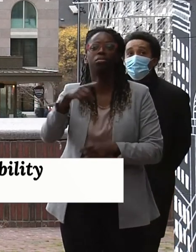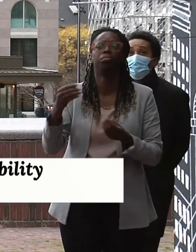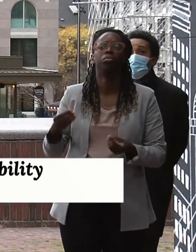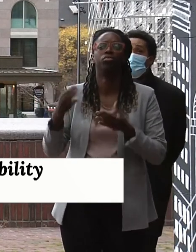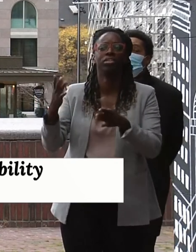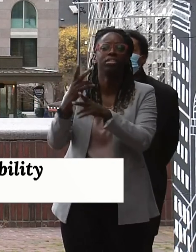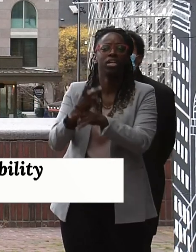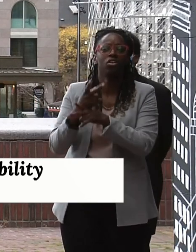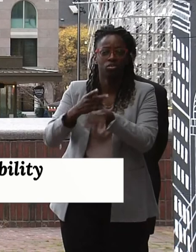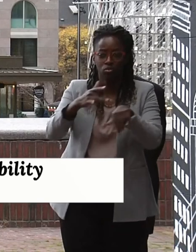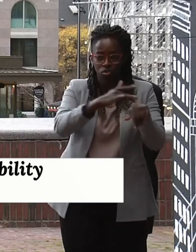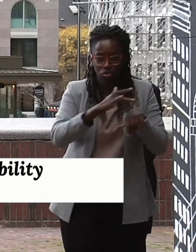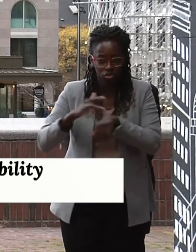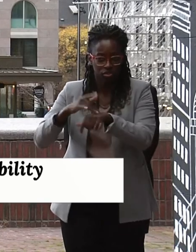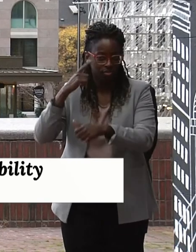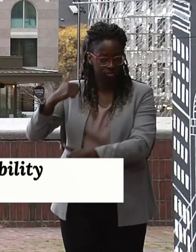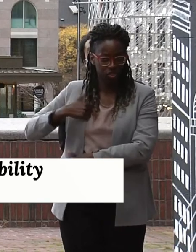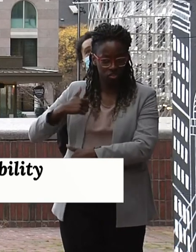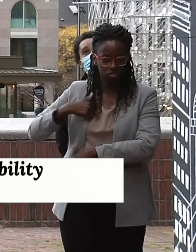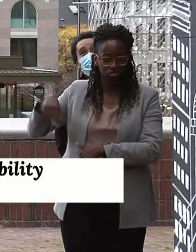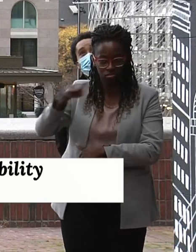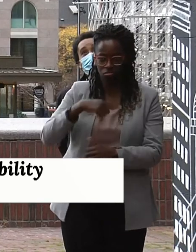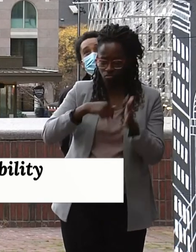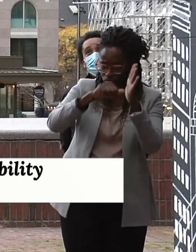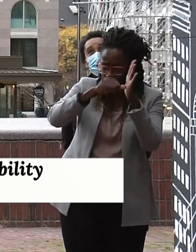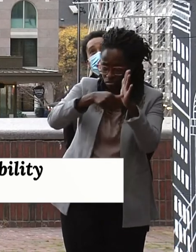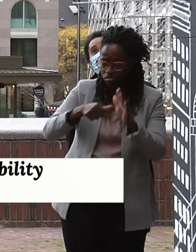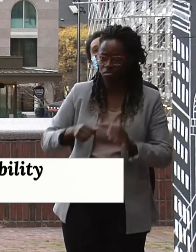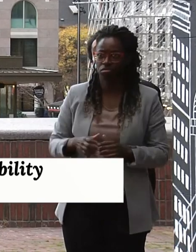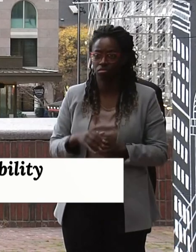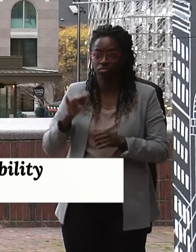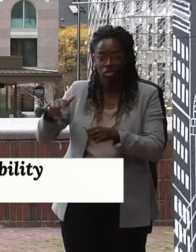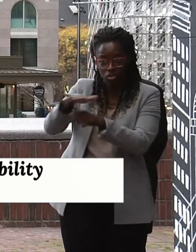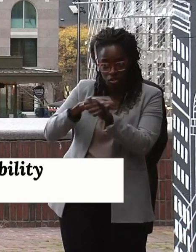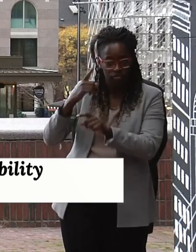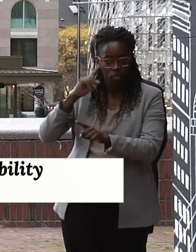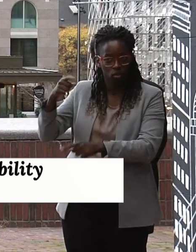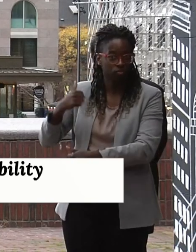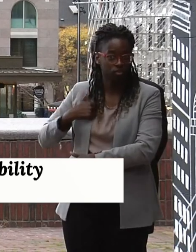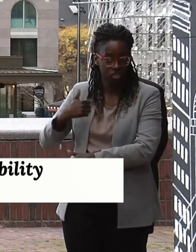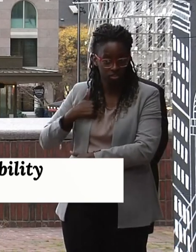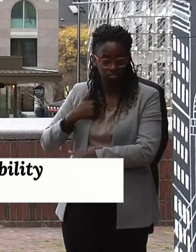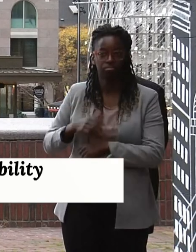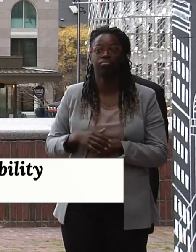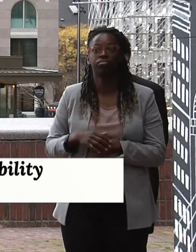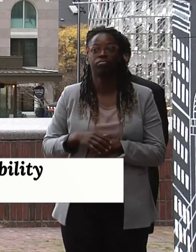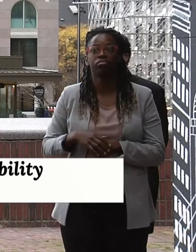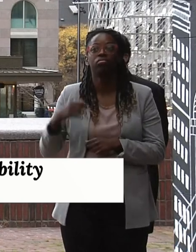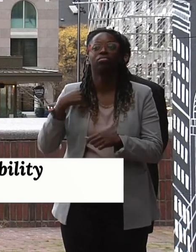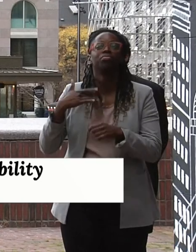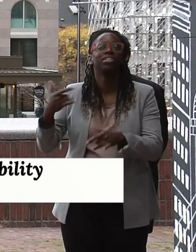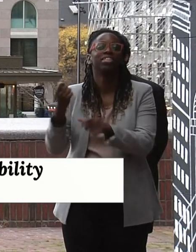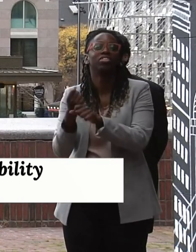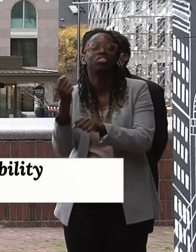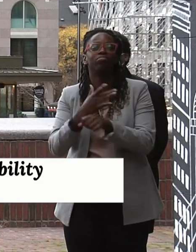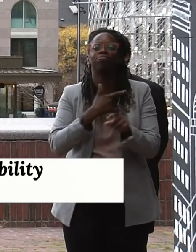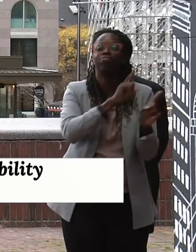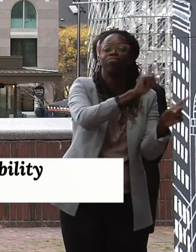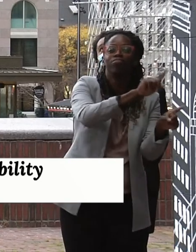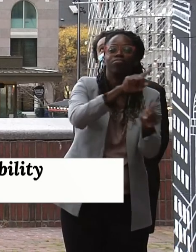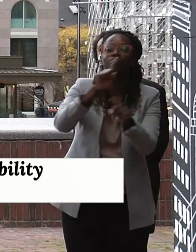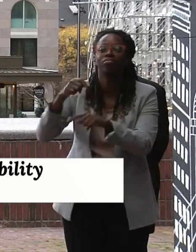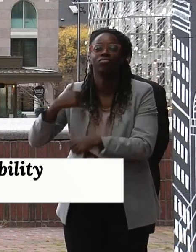community. Usually we have a big push around Veterans Day, Operation Thank a Vet, where we get a chance to go to people's homes, knock on the doors, and offer them whatever we offer here in